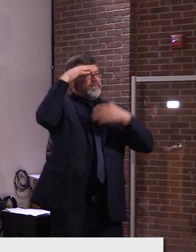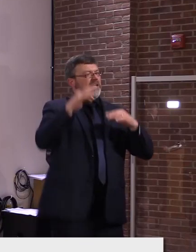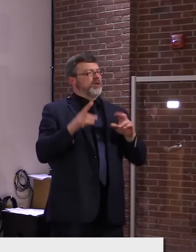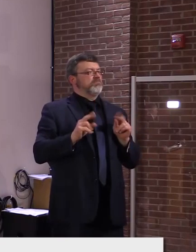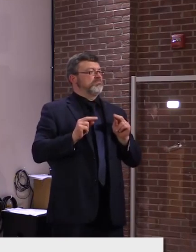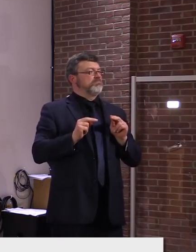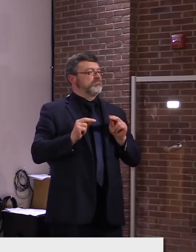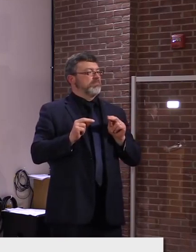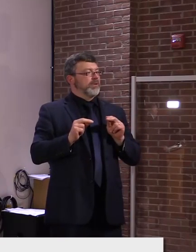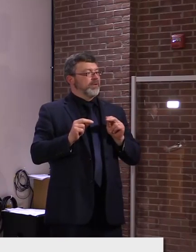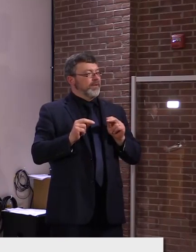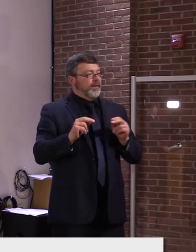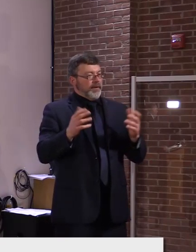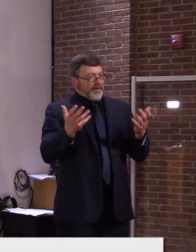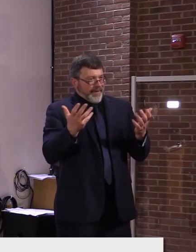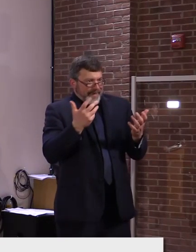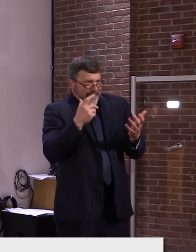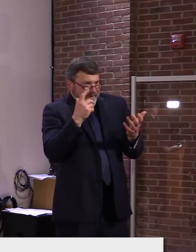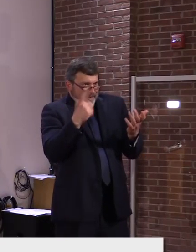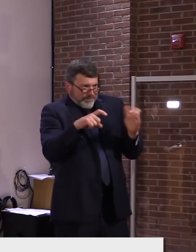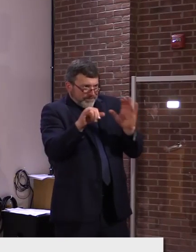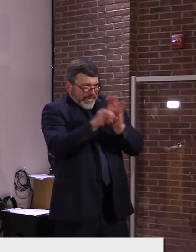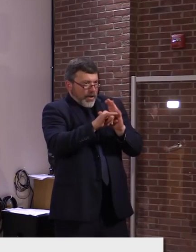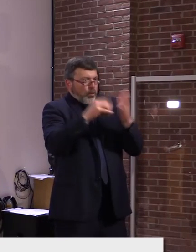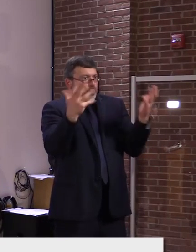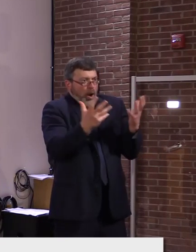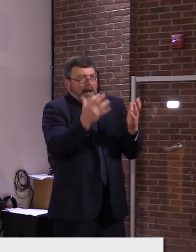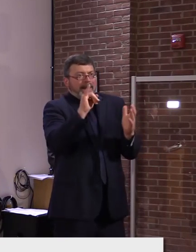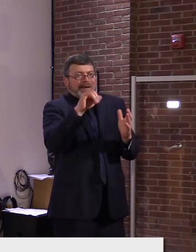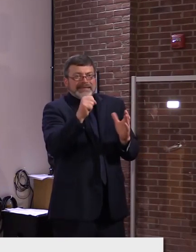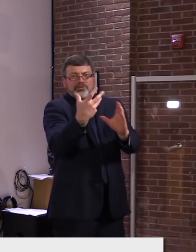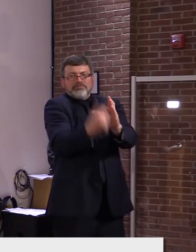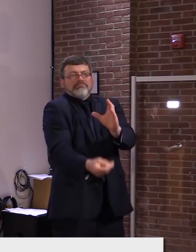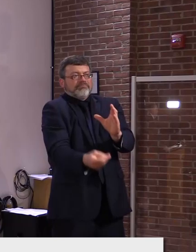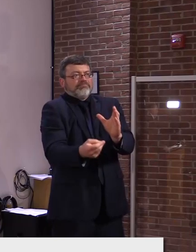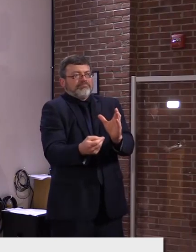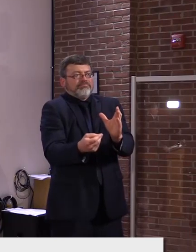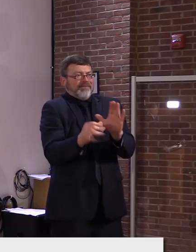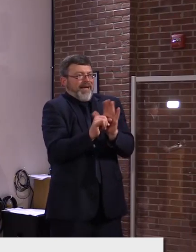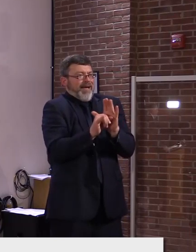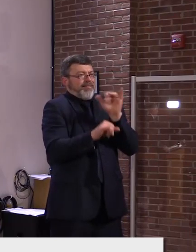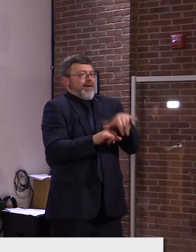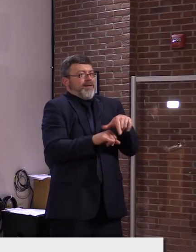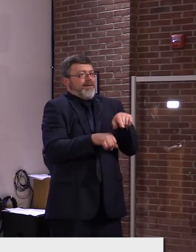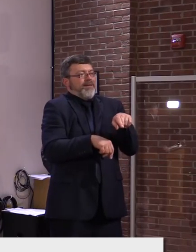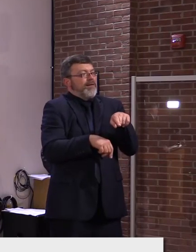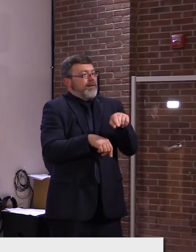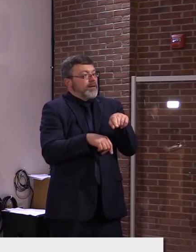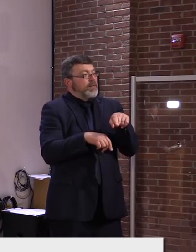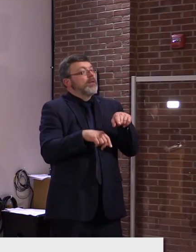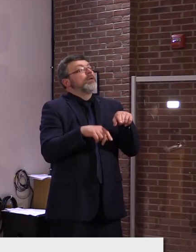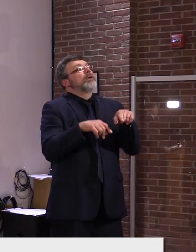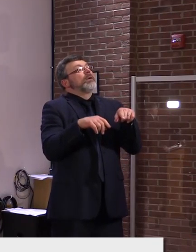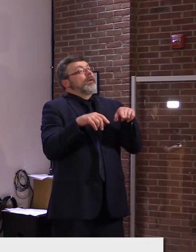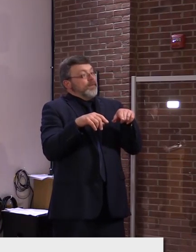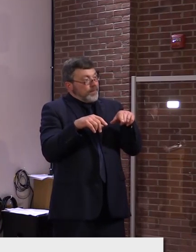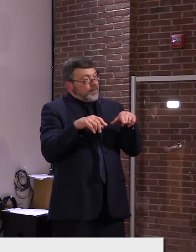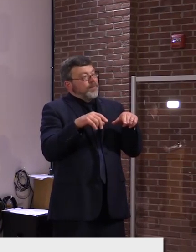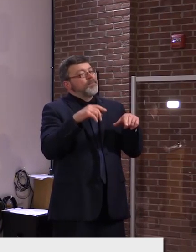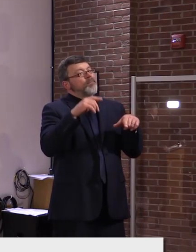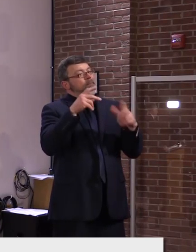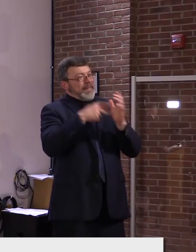to reestablish our connection with our students. So I think that'll be an ongoing conversation in the fall. But at this point, the